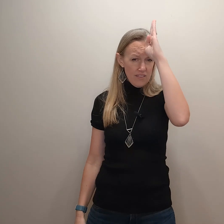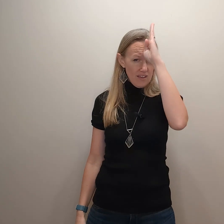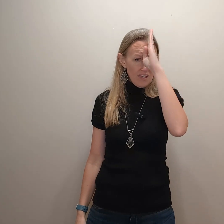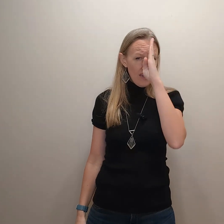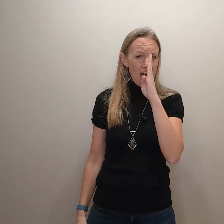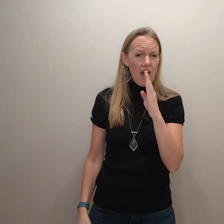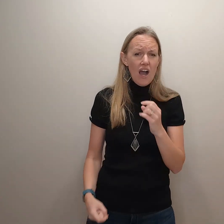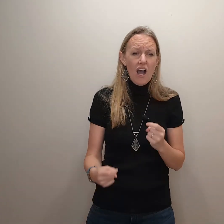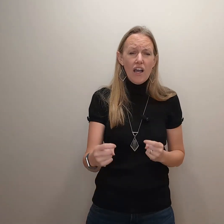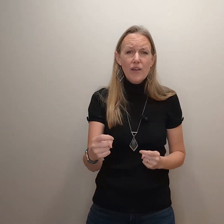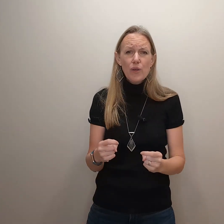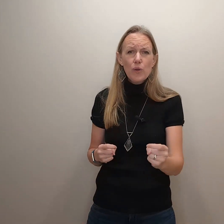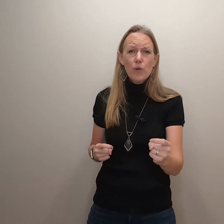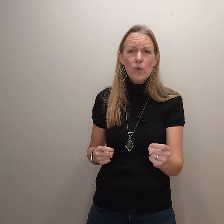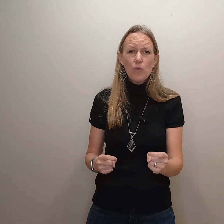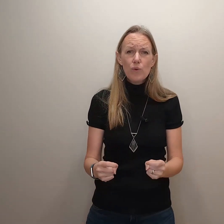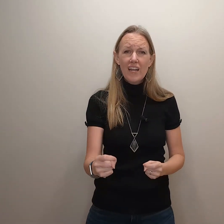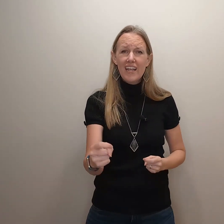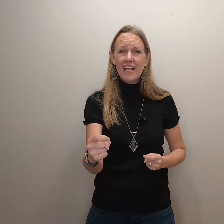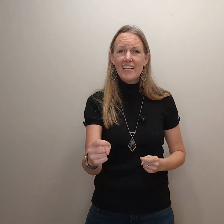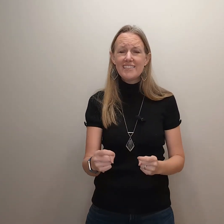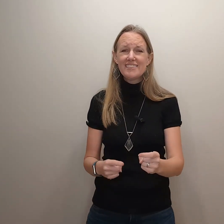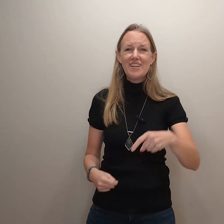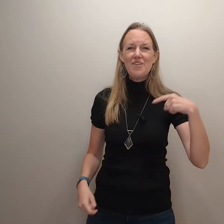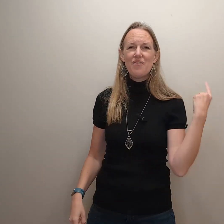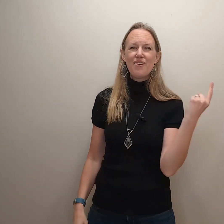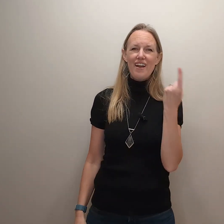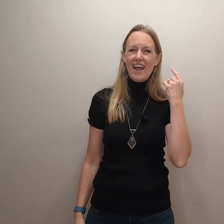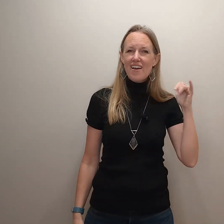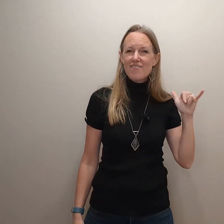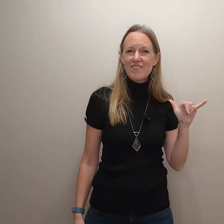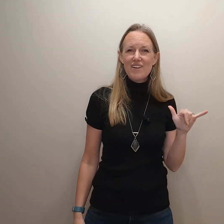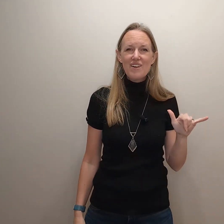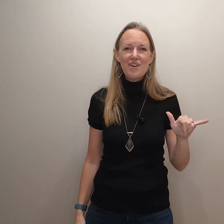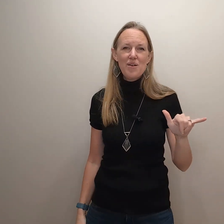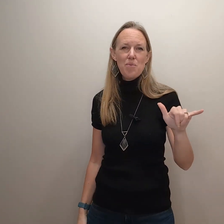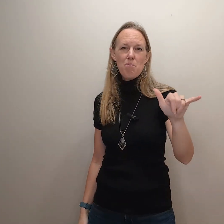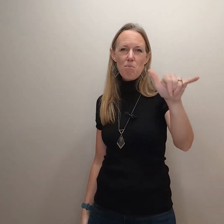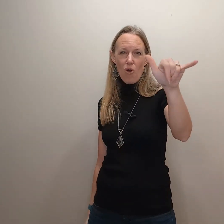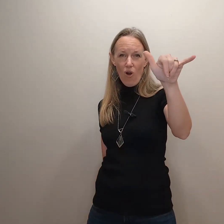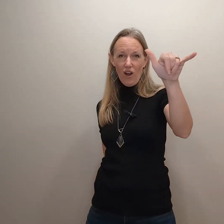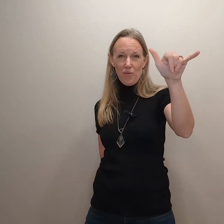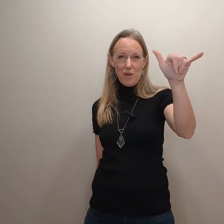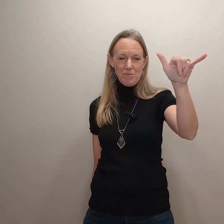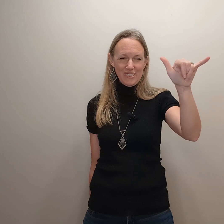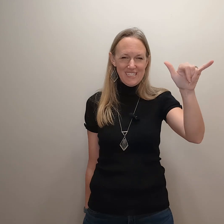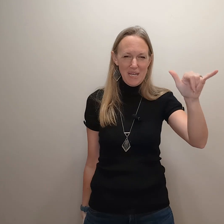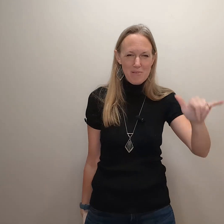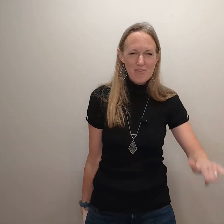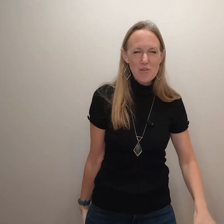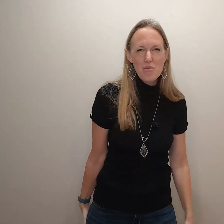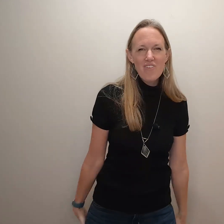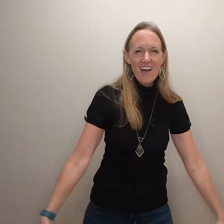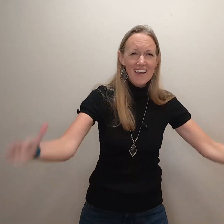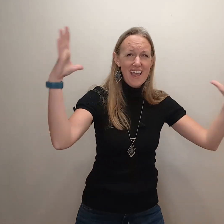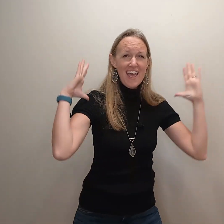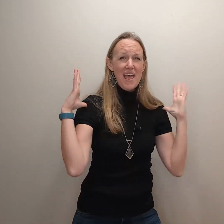the God who reigns forevermore. One more time before we move on.